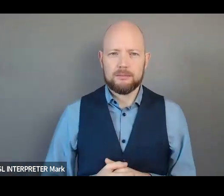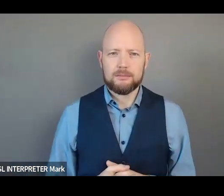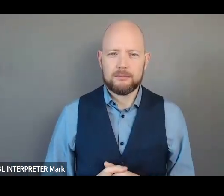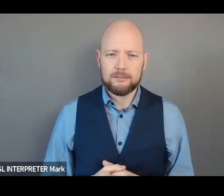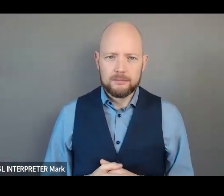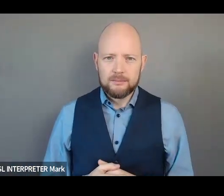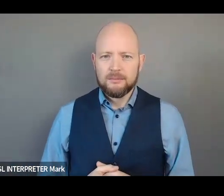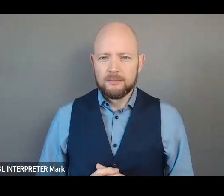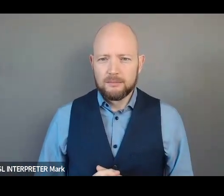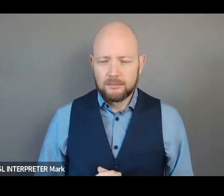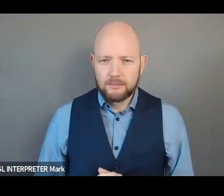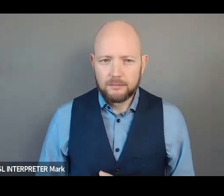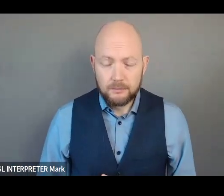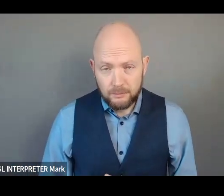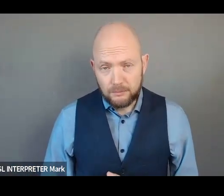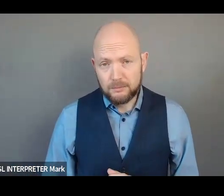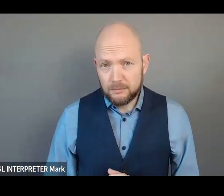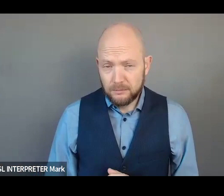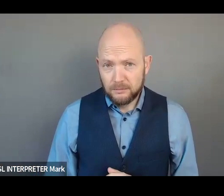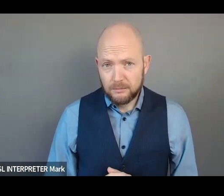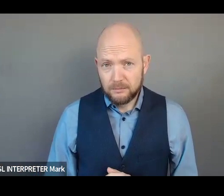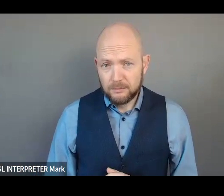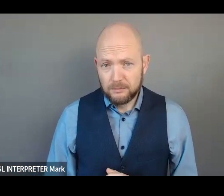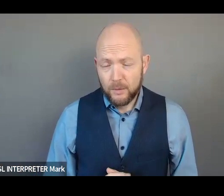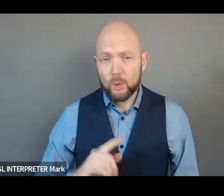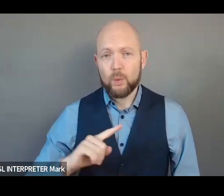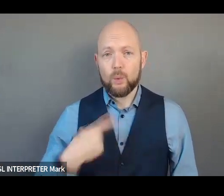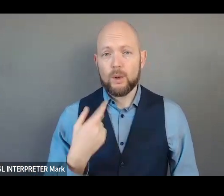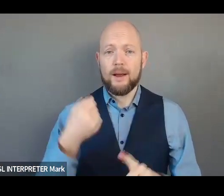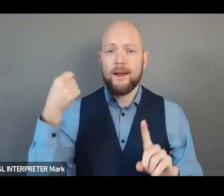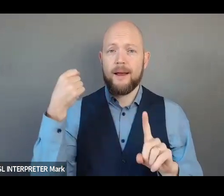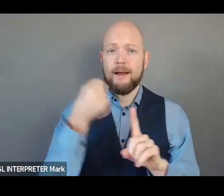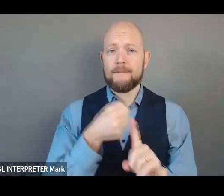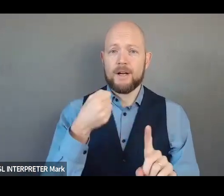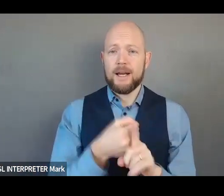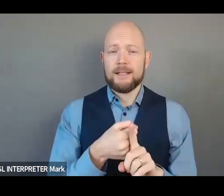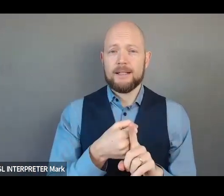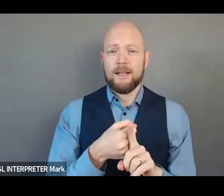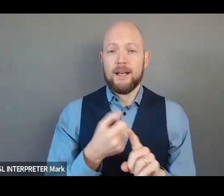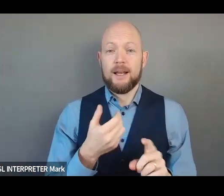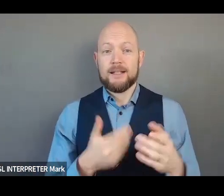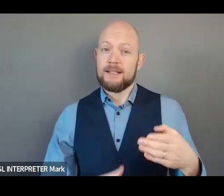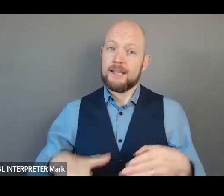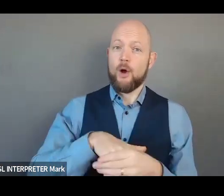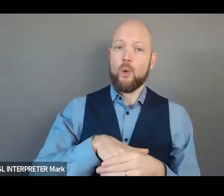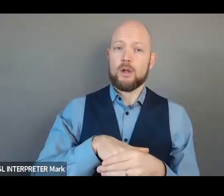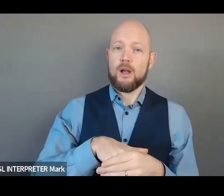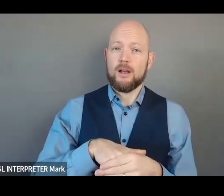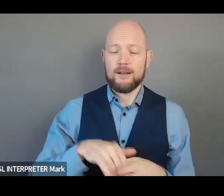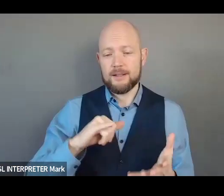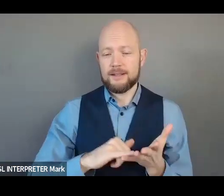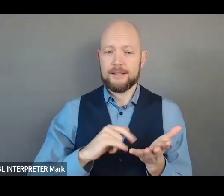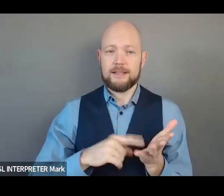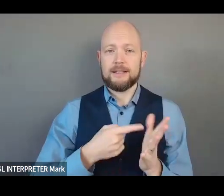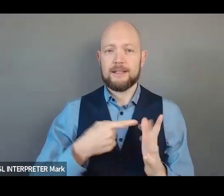ways so far. I'm advocating for a stakeholder approach. What I'm meaning by that in old language